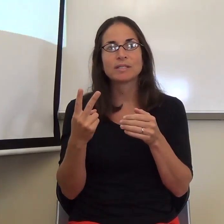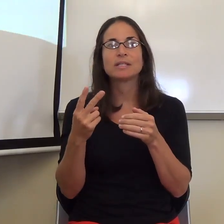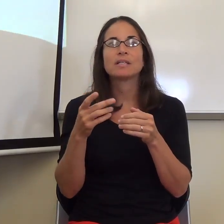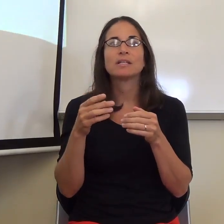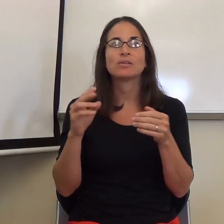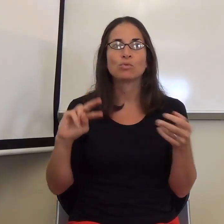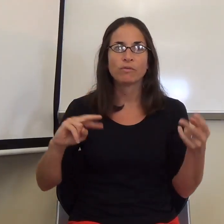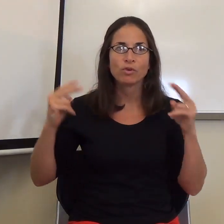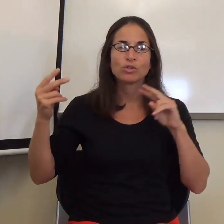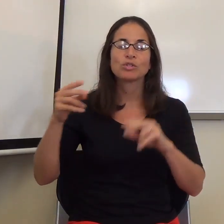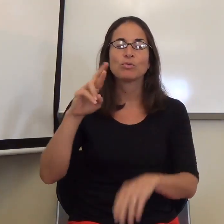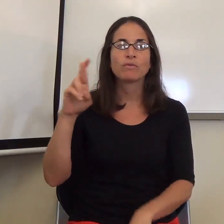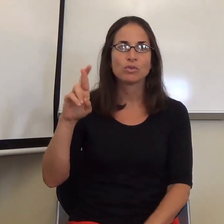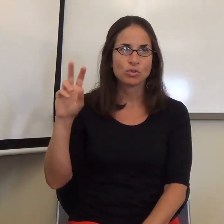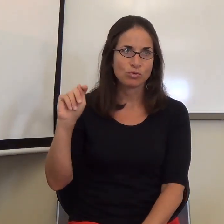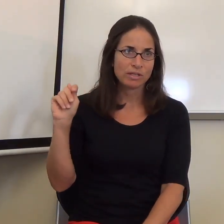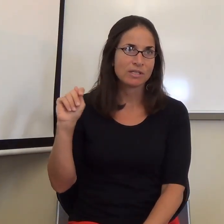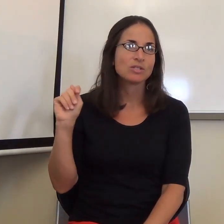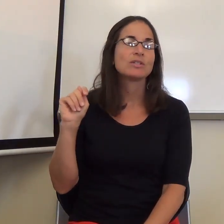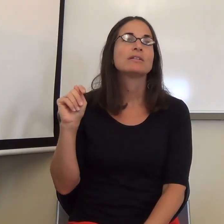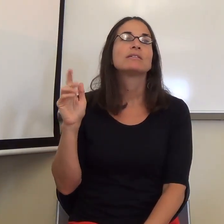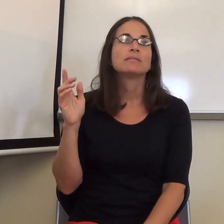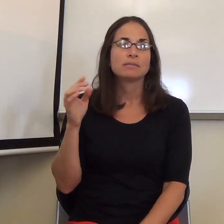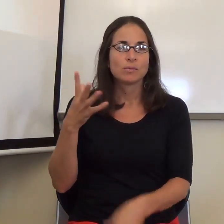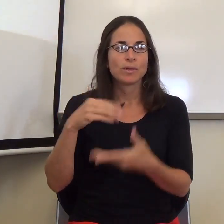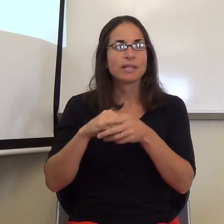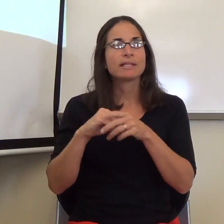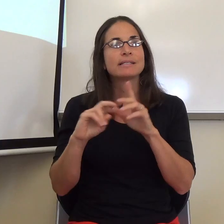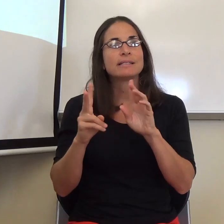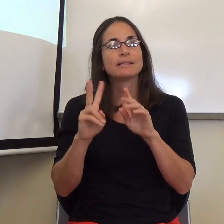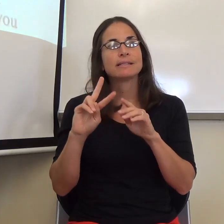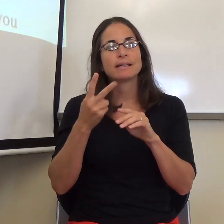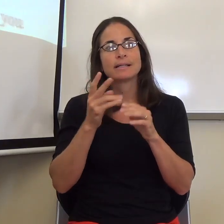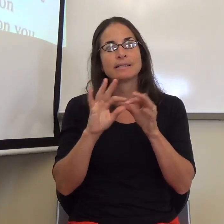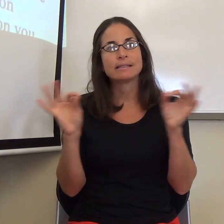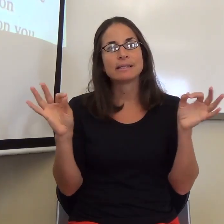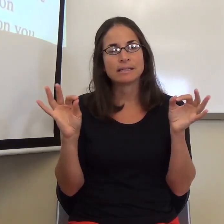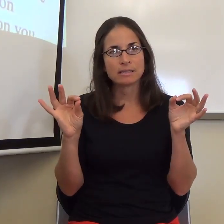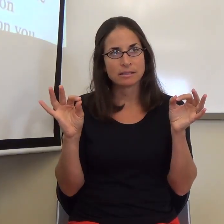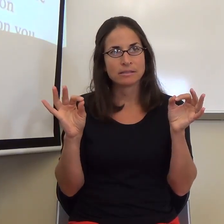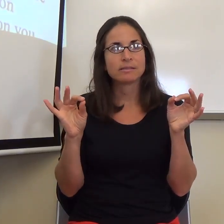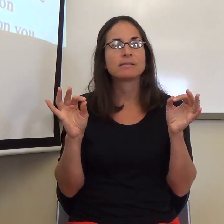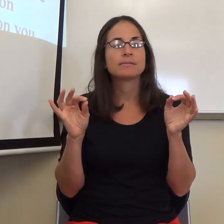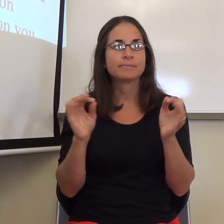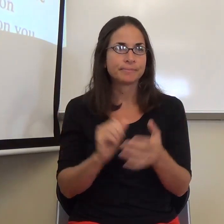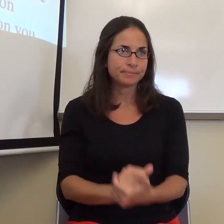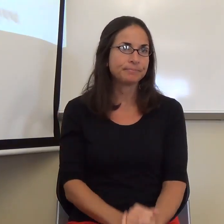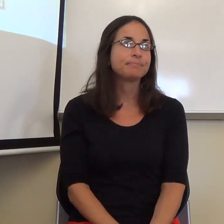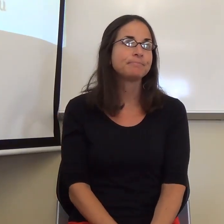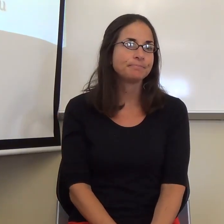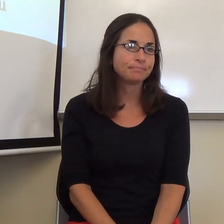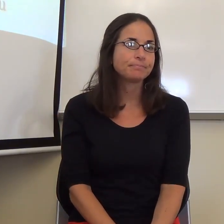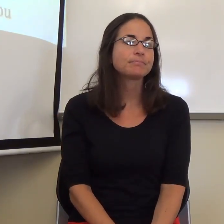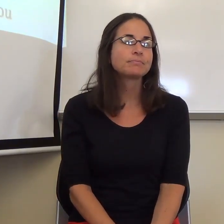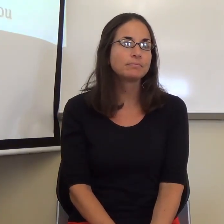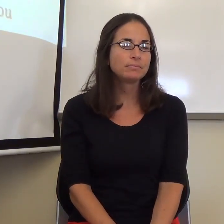reversal transition in the second sentence or close to the top like that, what that means is